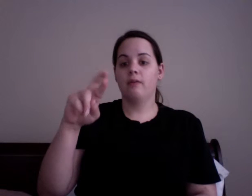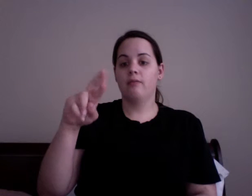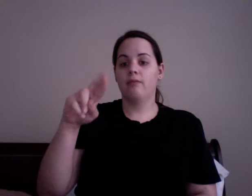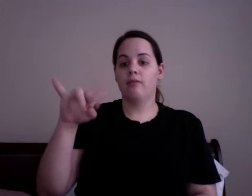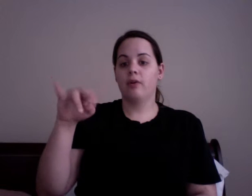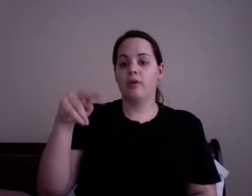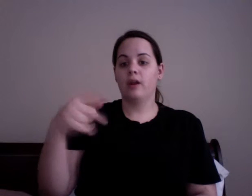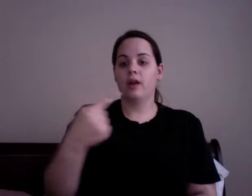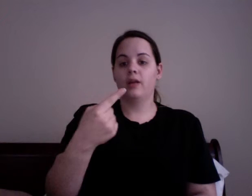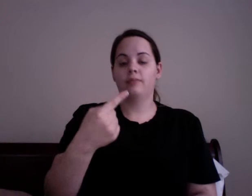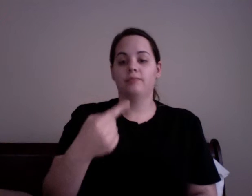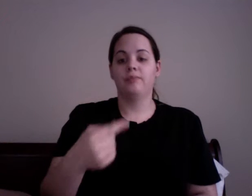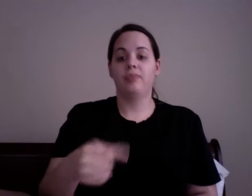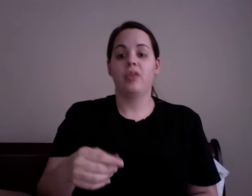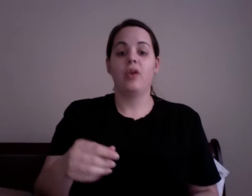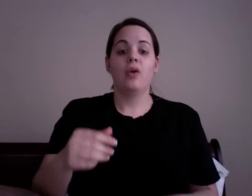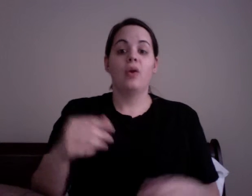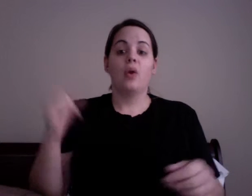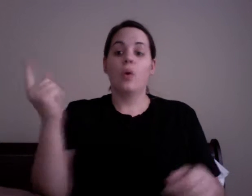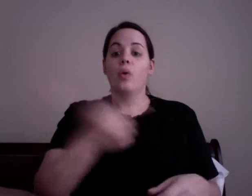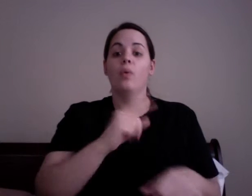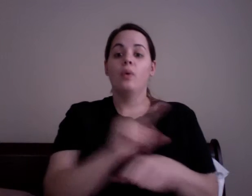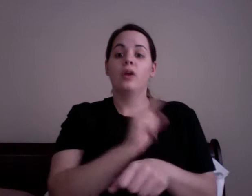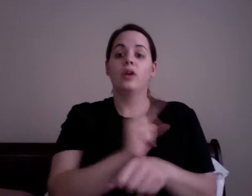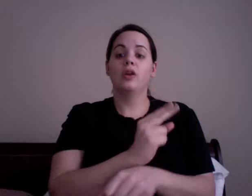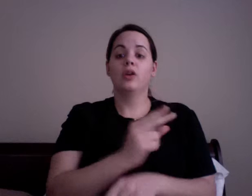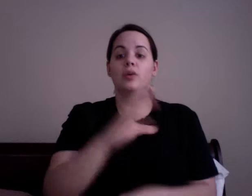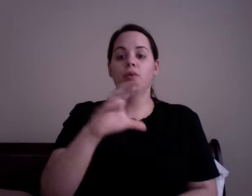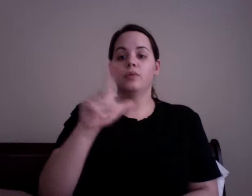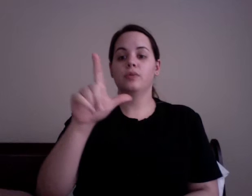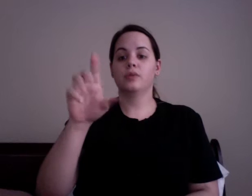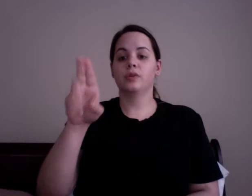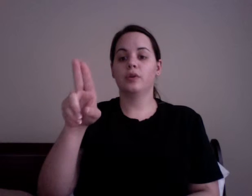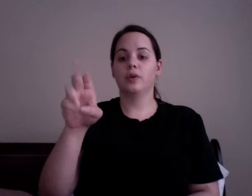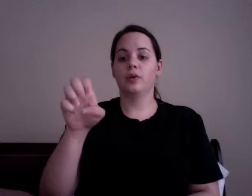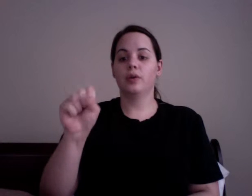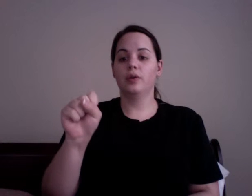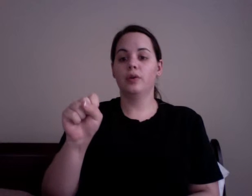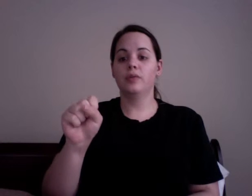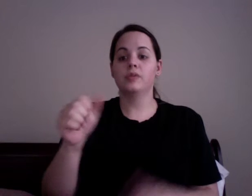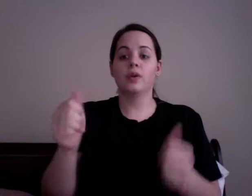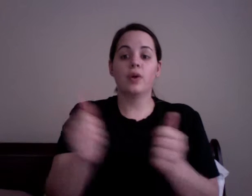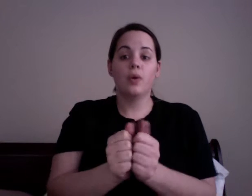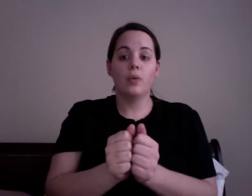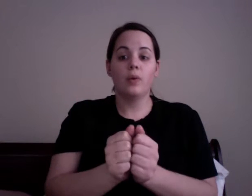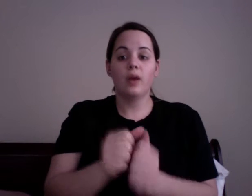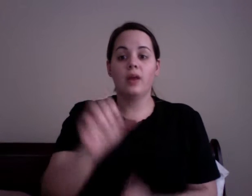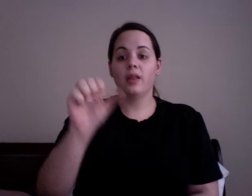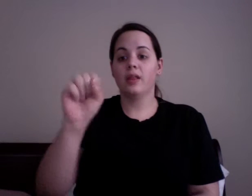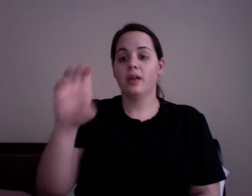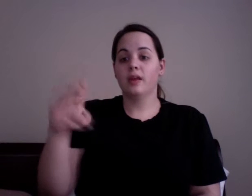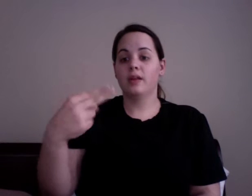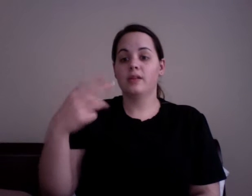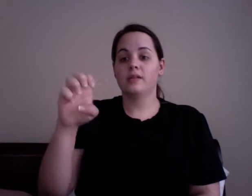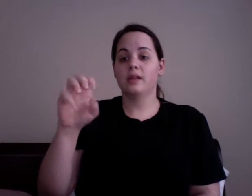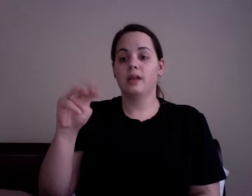from the text, the author, and we combine it with our schema, things we already know. And when we put those two things together, we